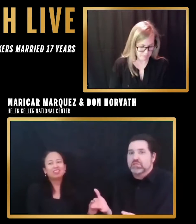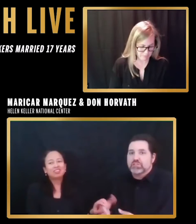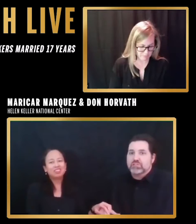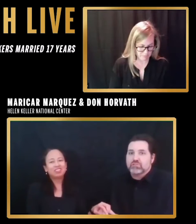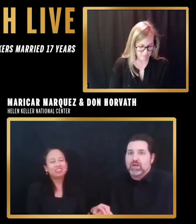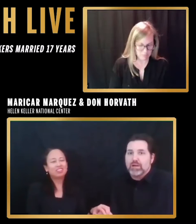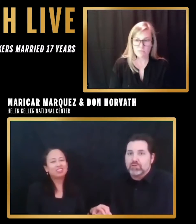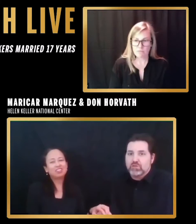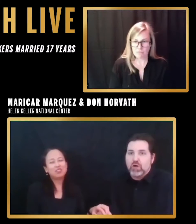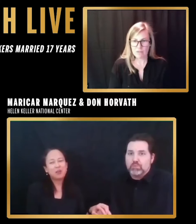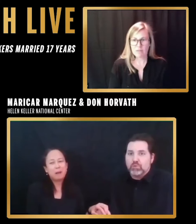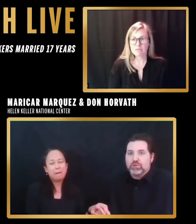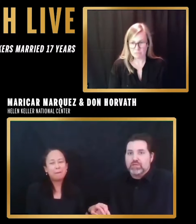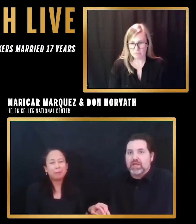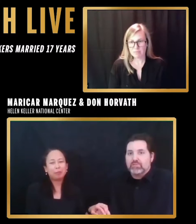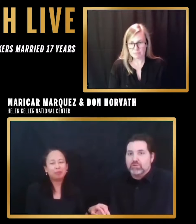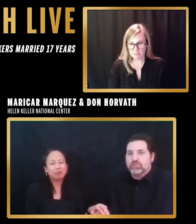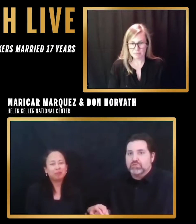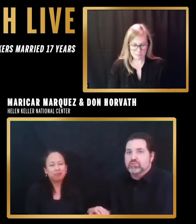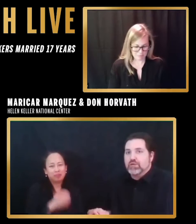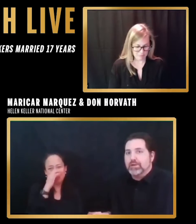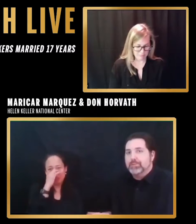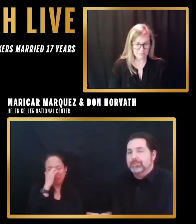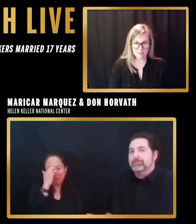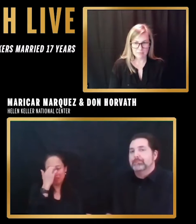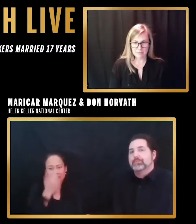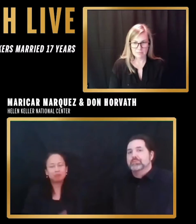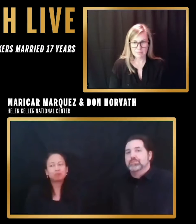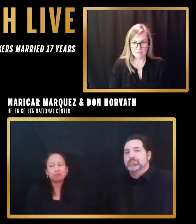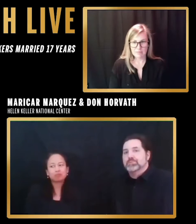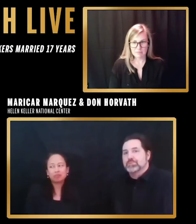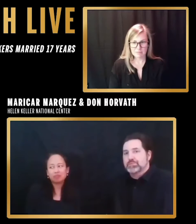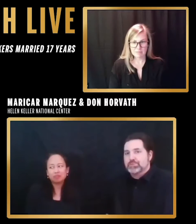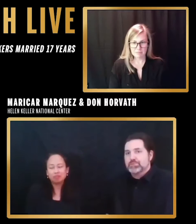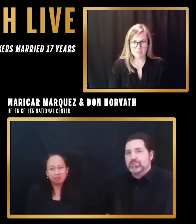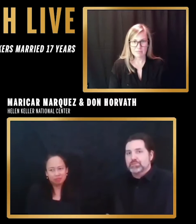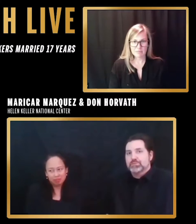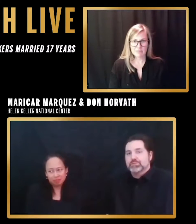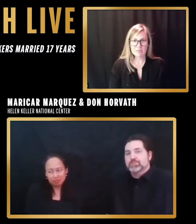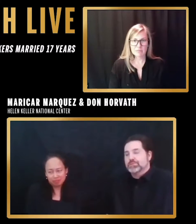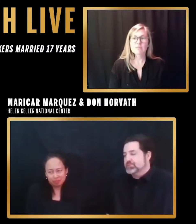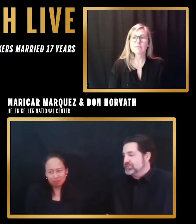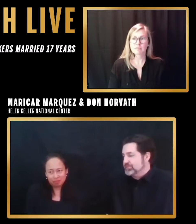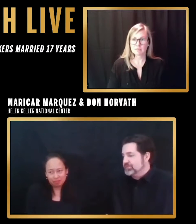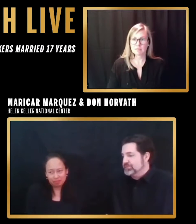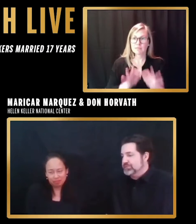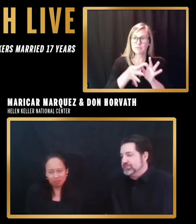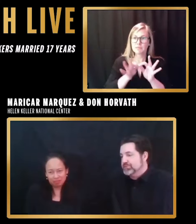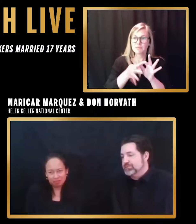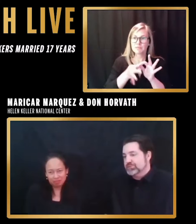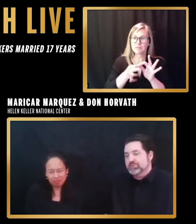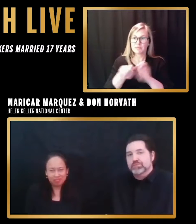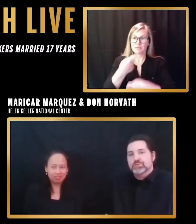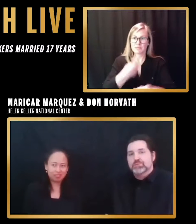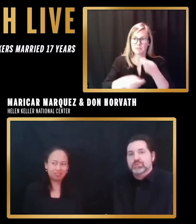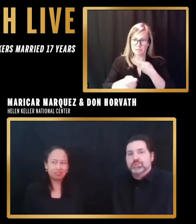games such as Scrabble and Upwards. I have those in Braille. I'm going to hold one moment for an interpreter